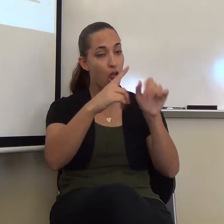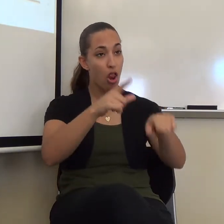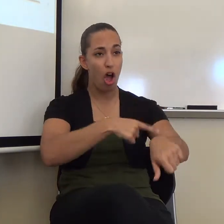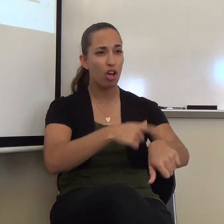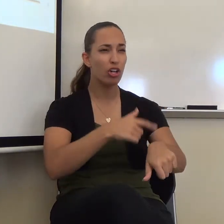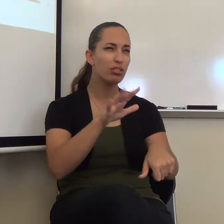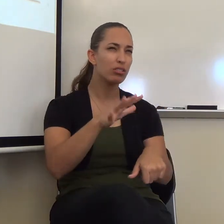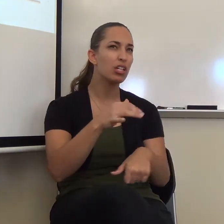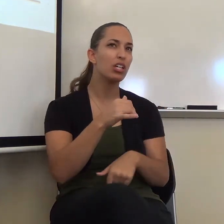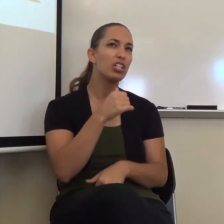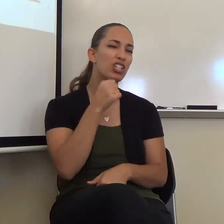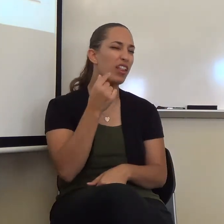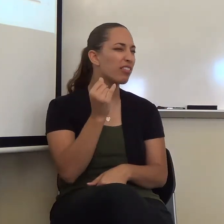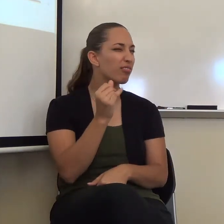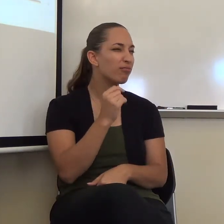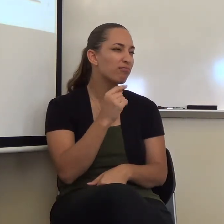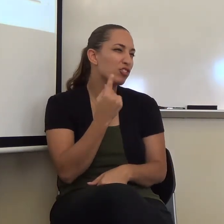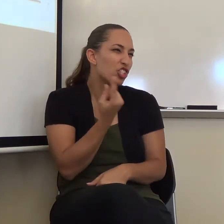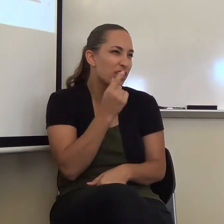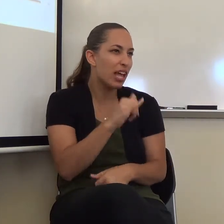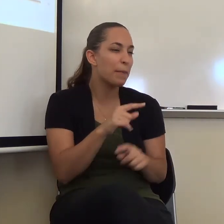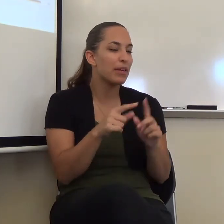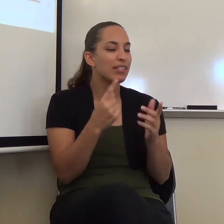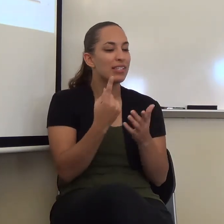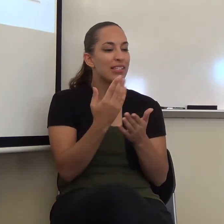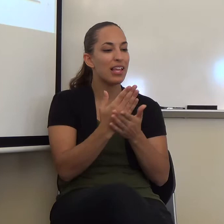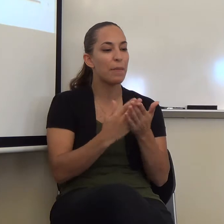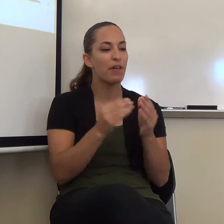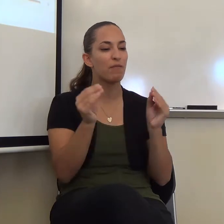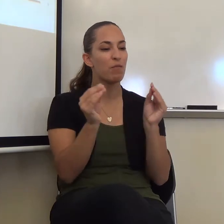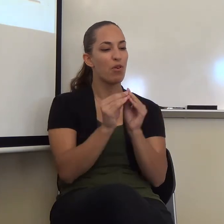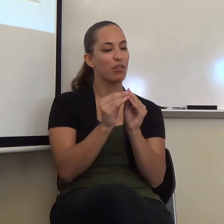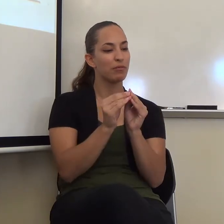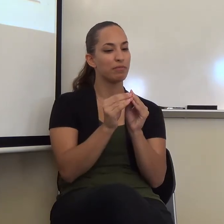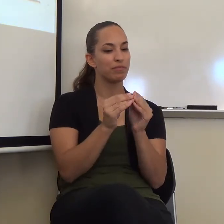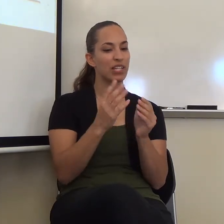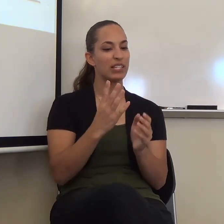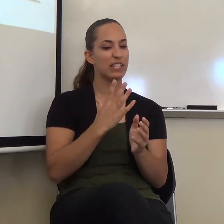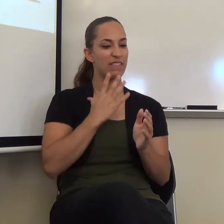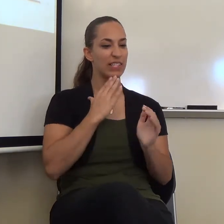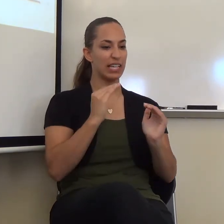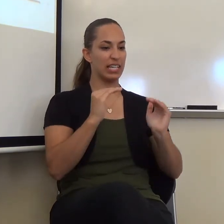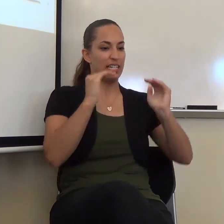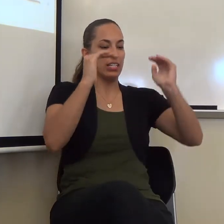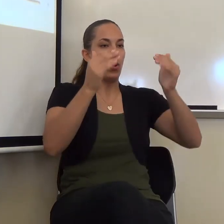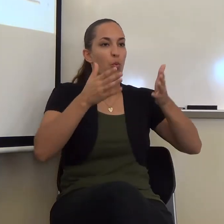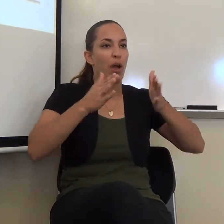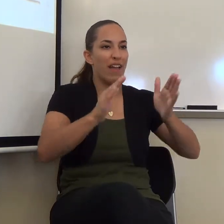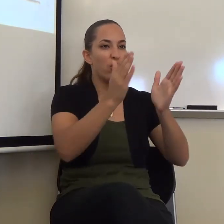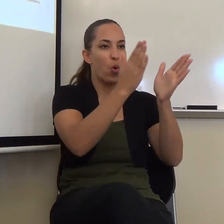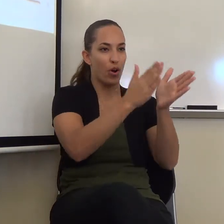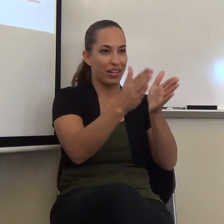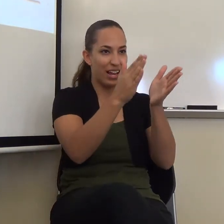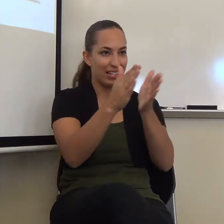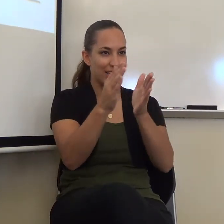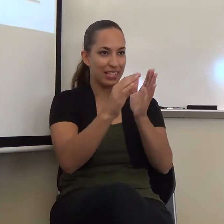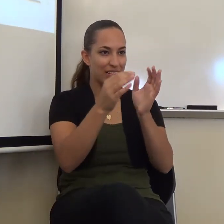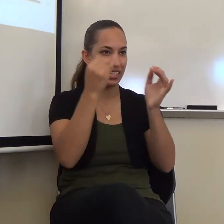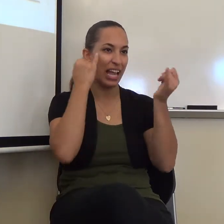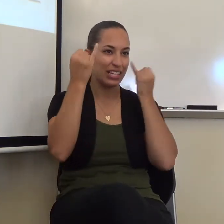a more sophisticated organization than ones that we've seen, so you have to be careful. So on the main idea, you put different views